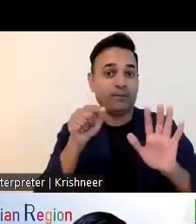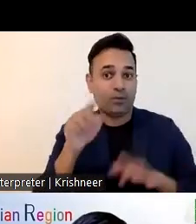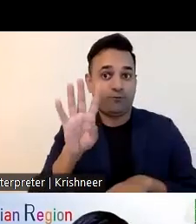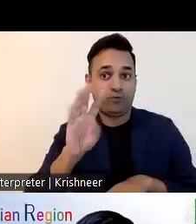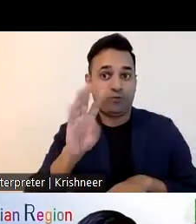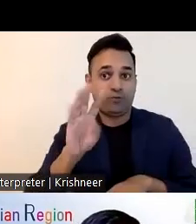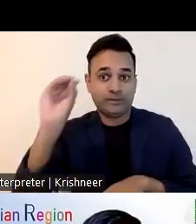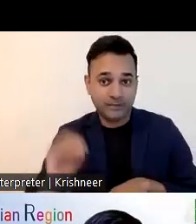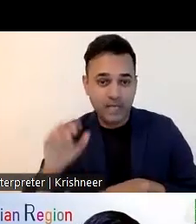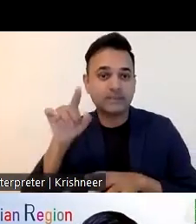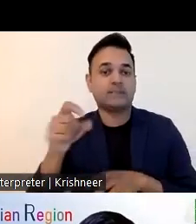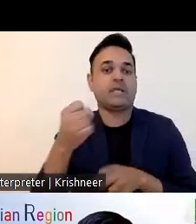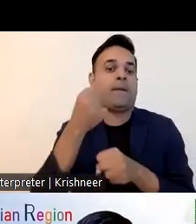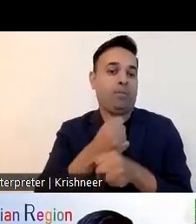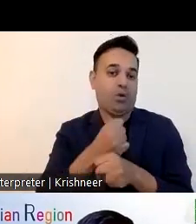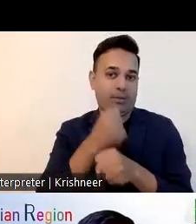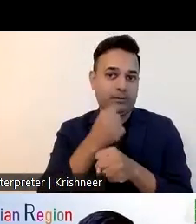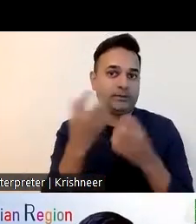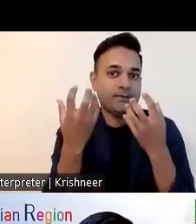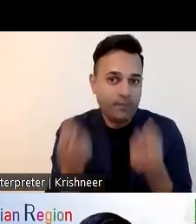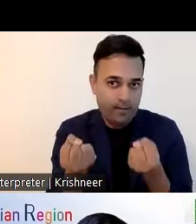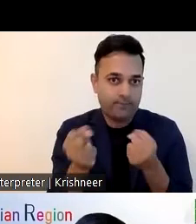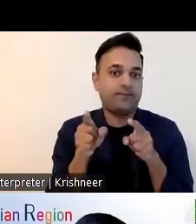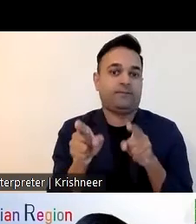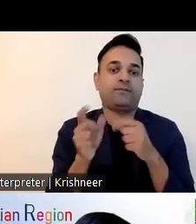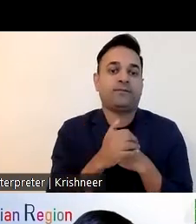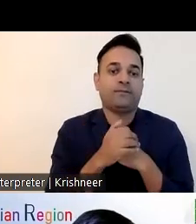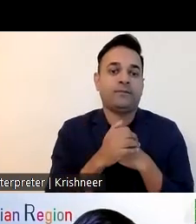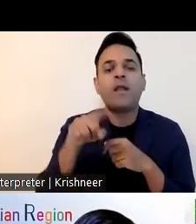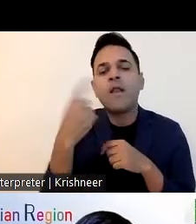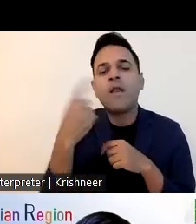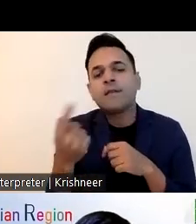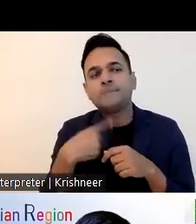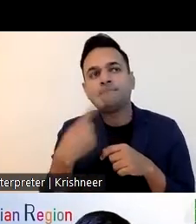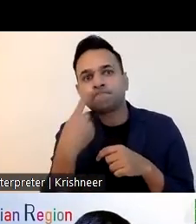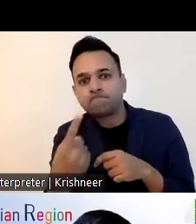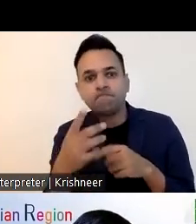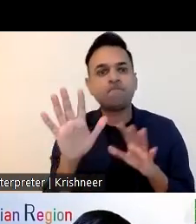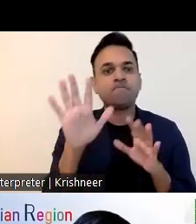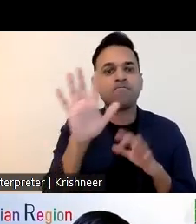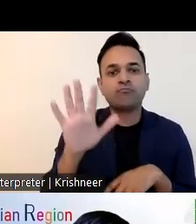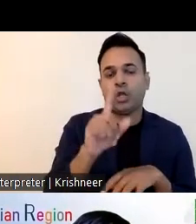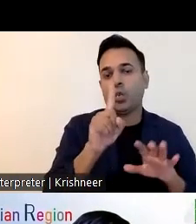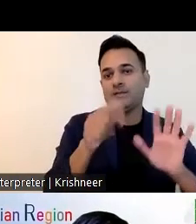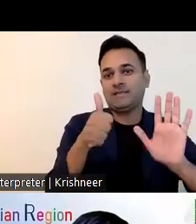only 16% person with disability have had monthly income. And